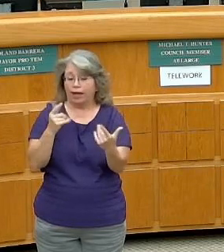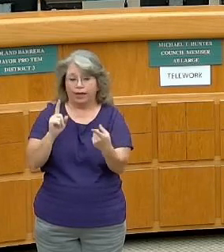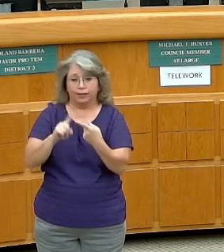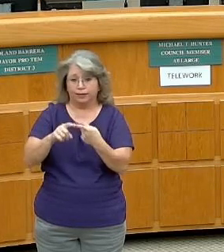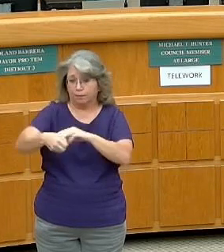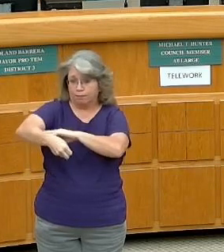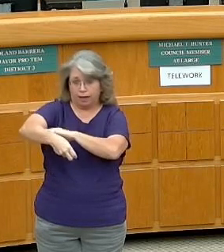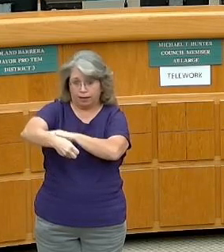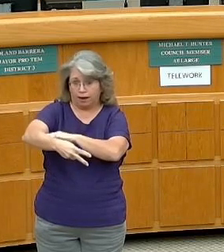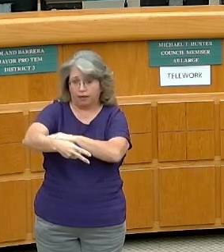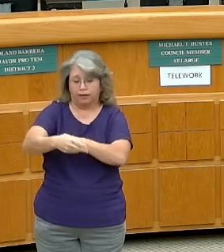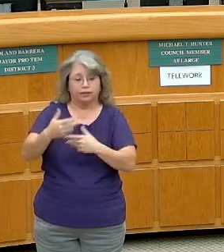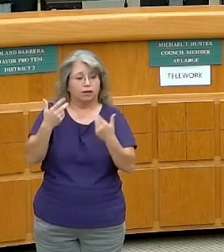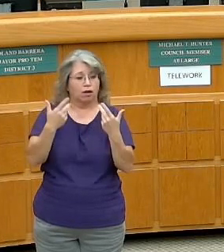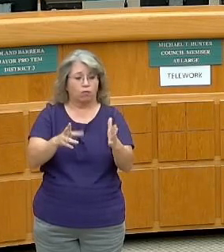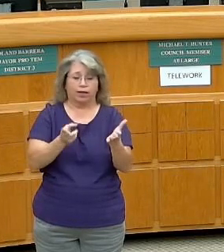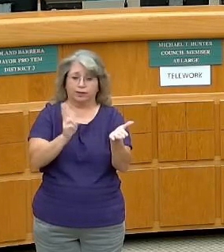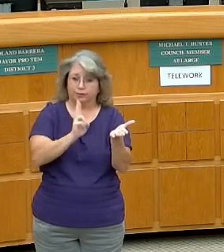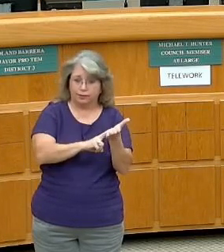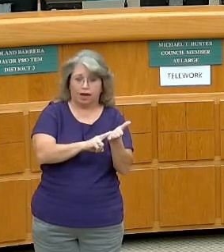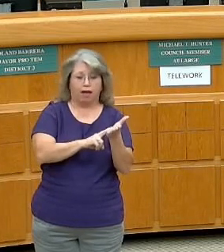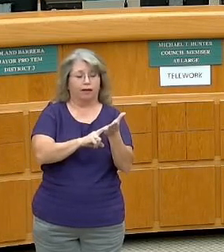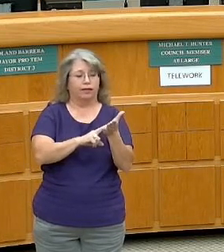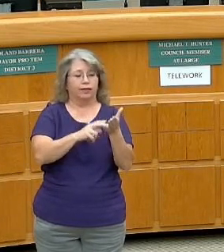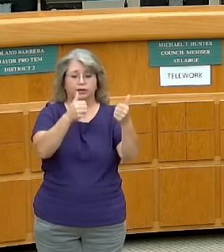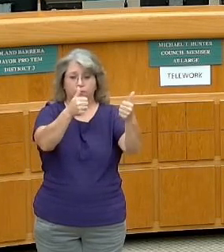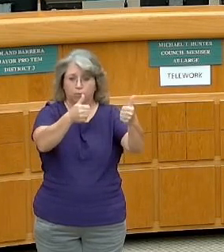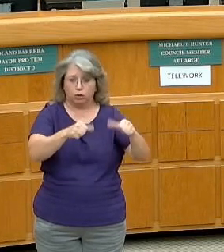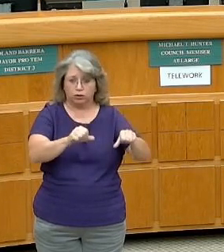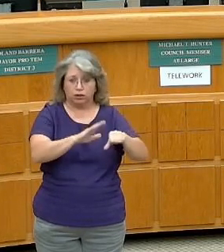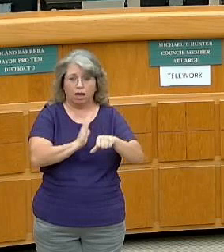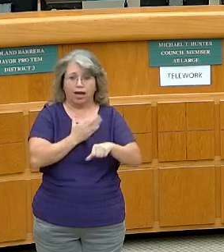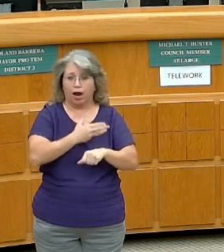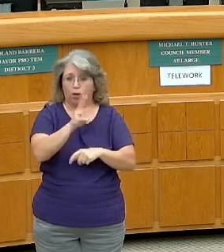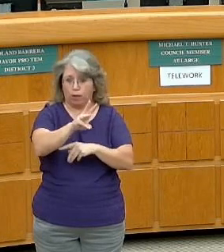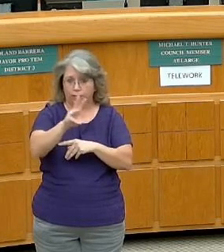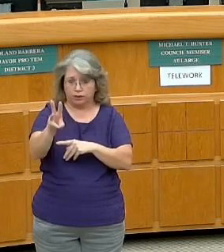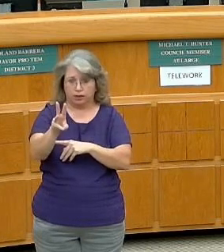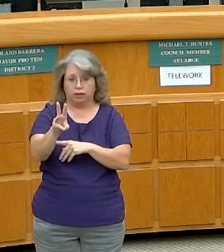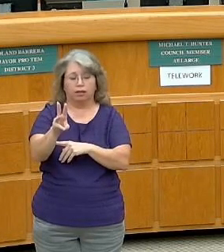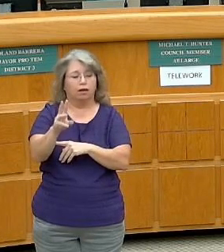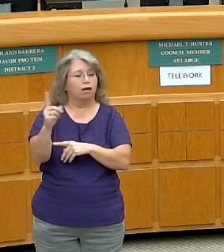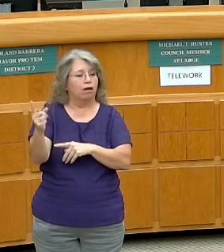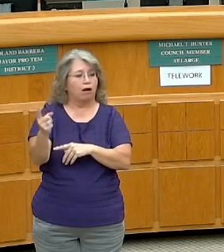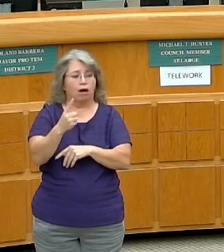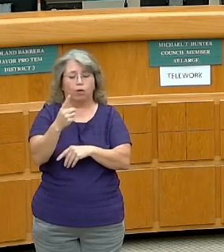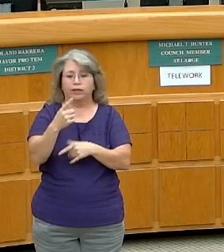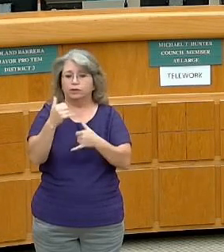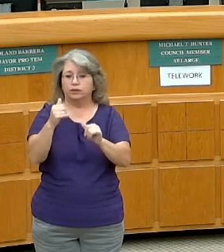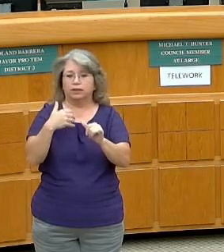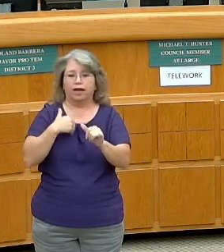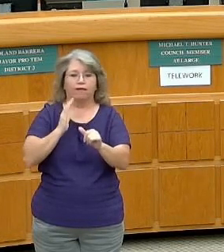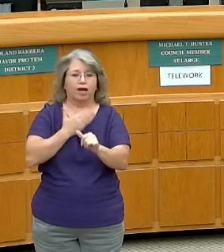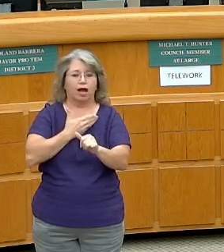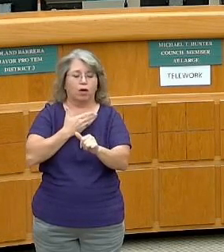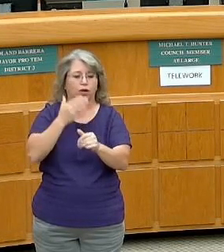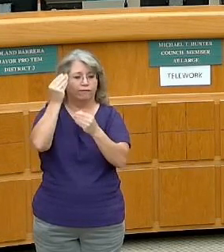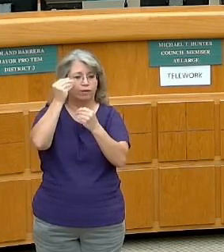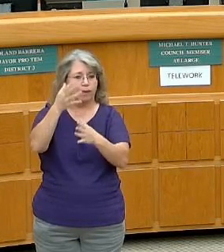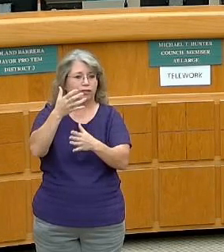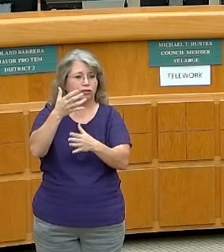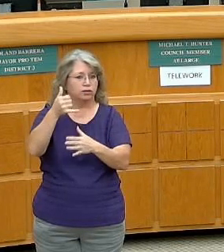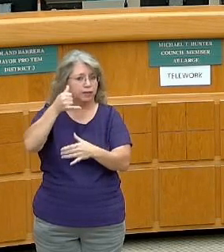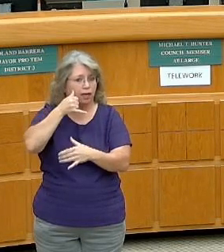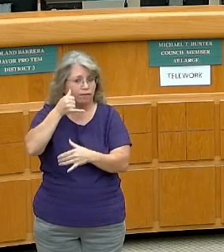effect immediately, as I've already signed. They're posted on our website. And as always, we have that informational hotline. You may even